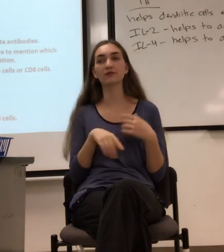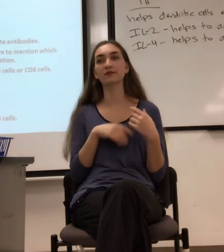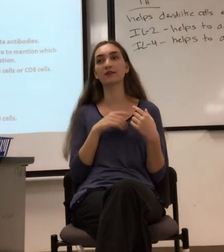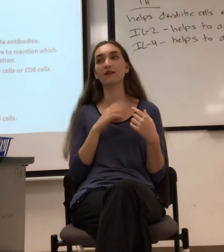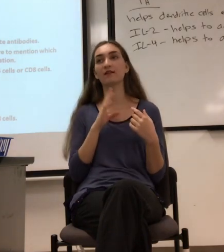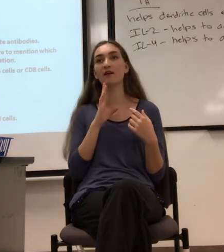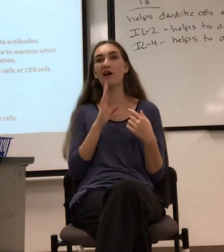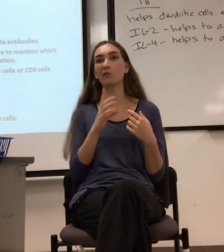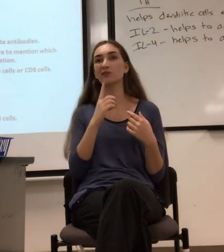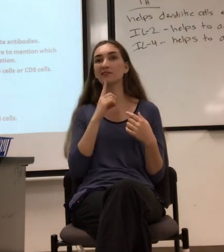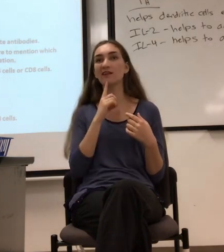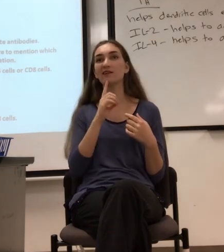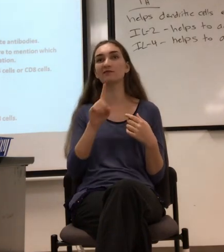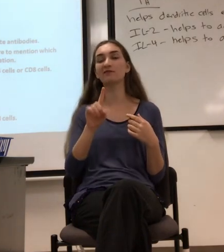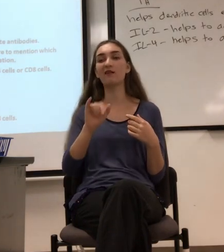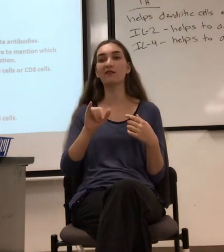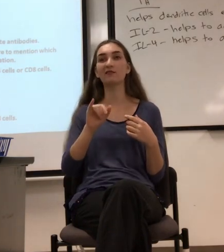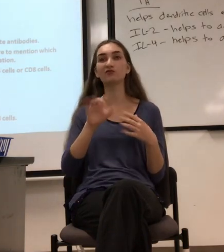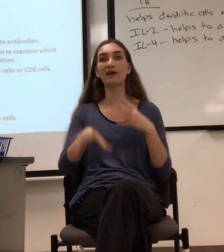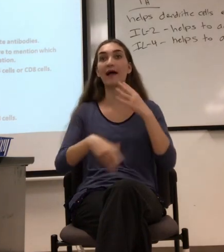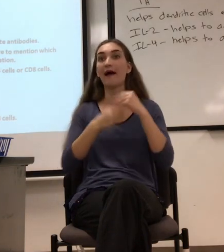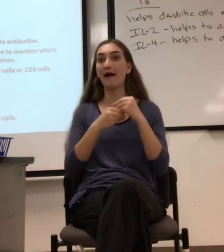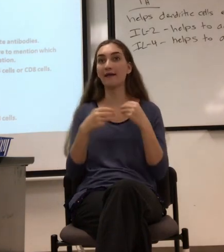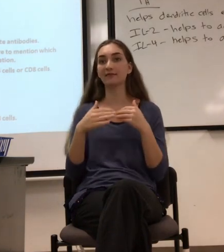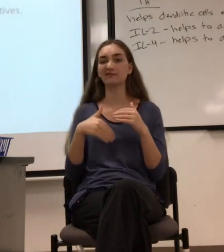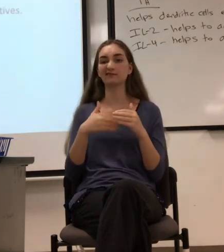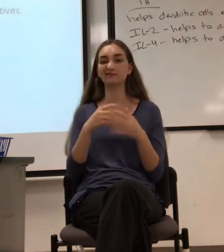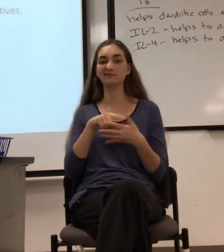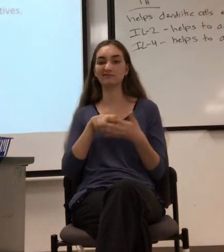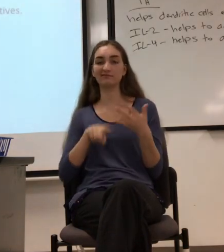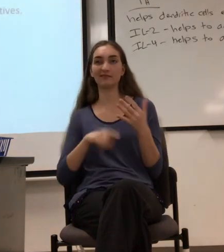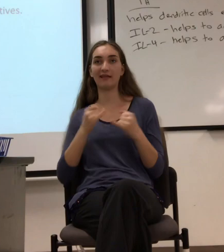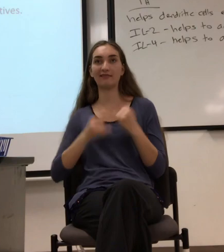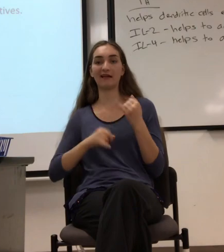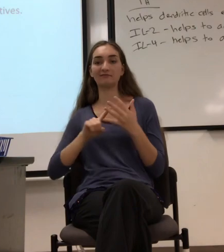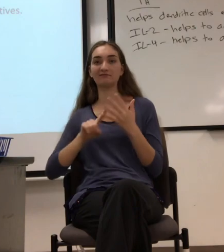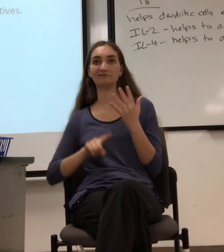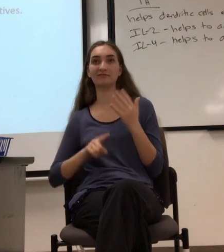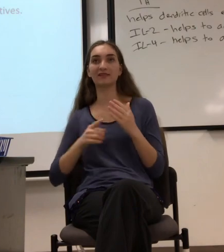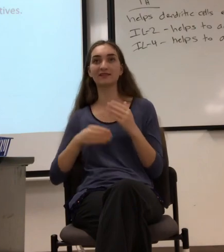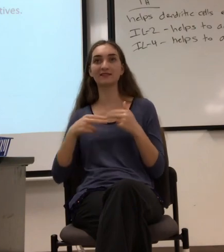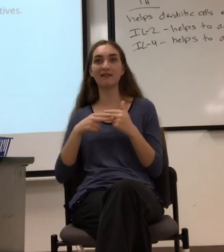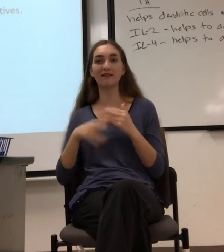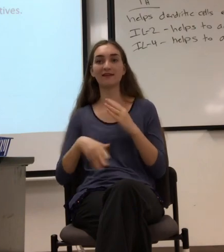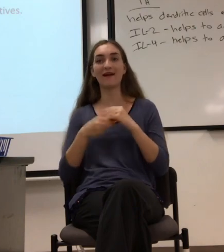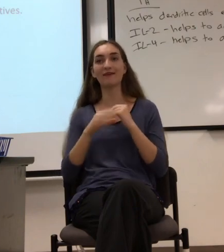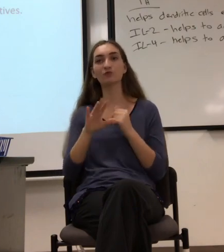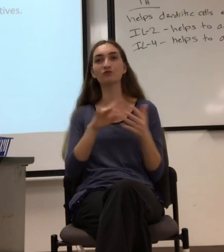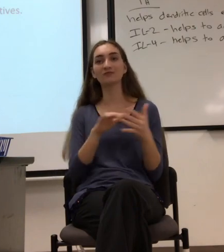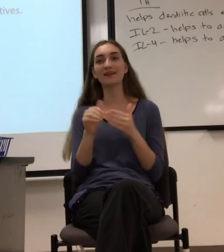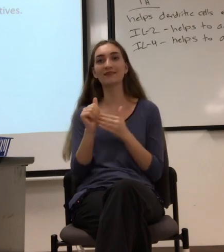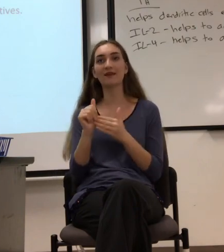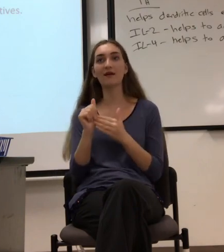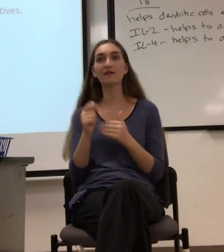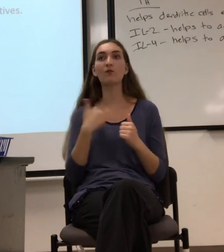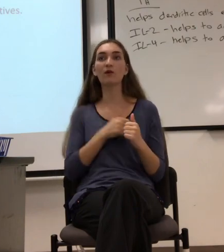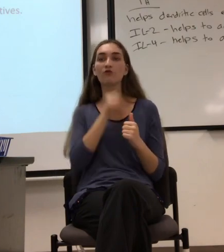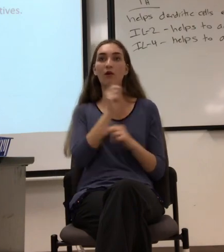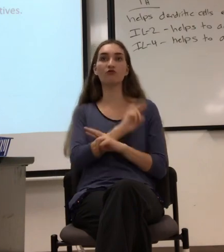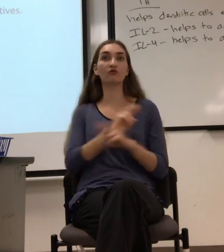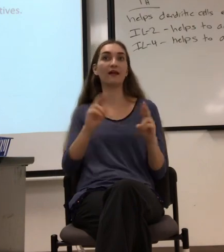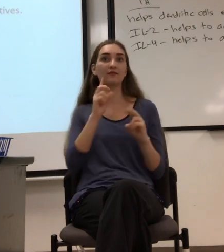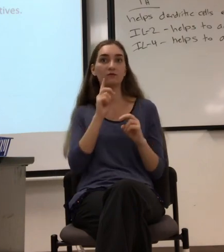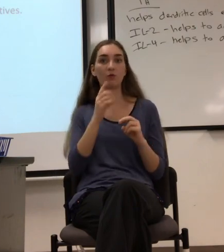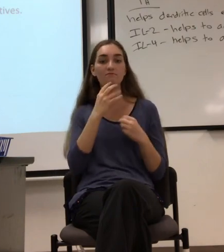I would say just add these to your study guide if you're going through that. And blood typing review. We're not ready for the blood typing